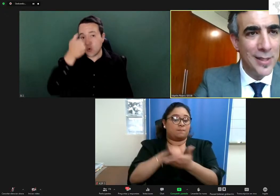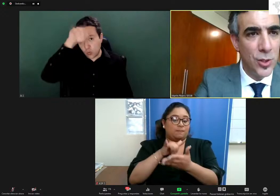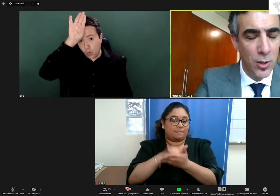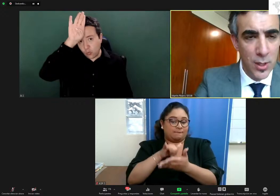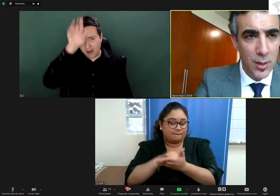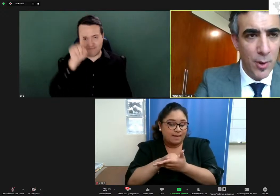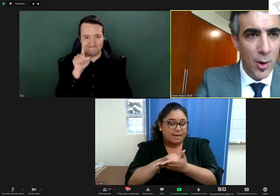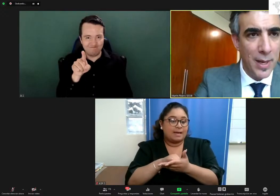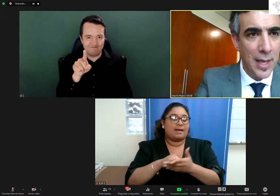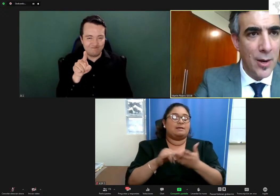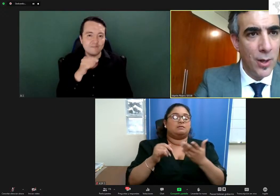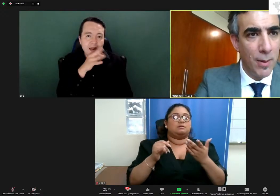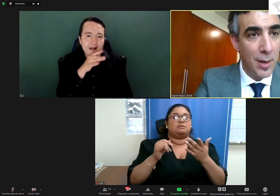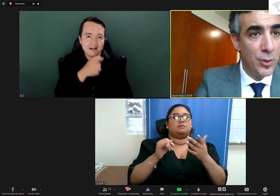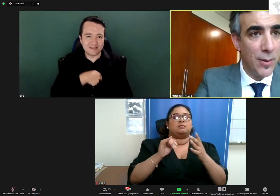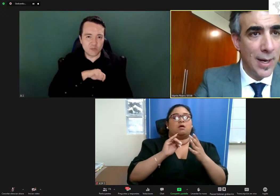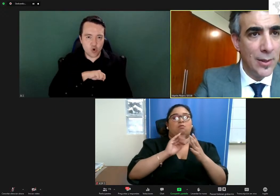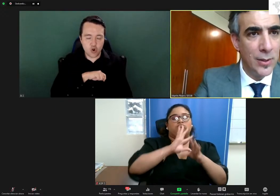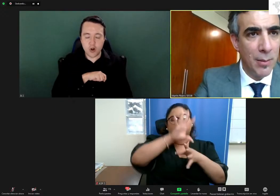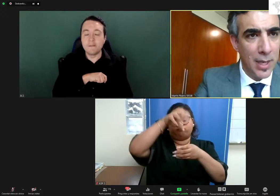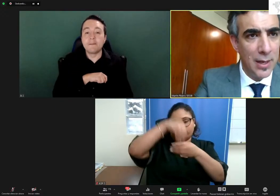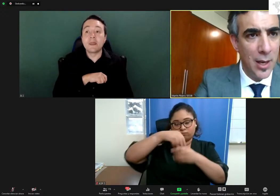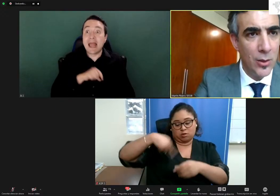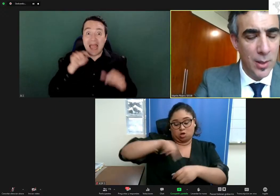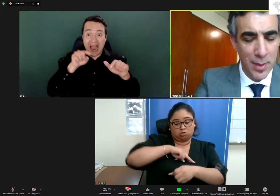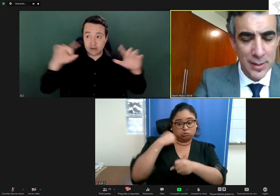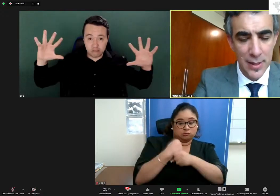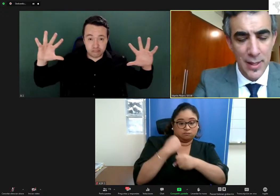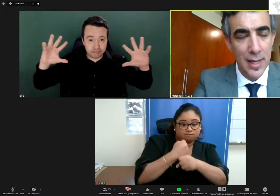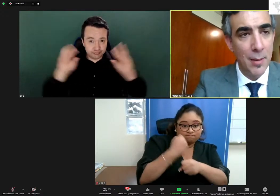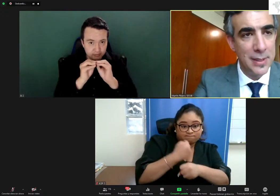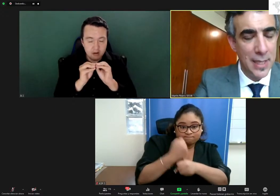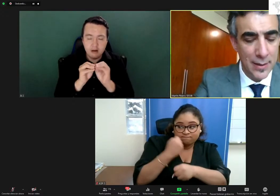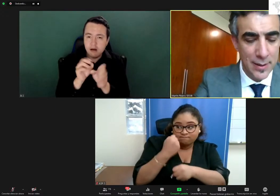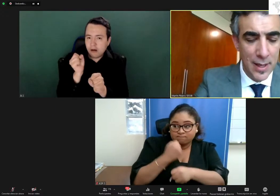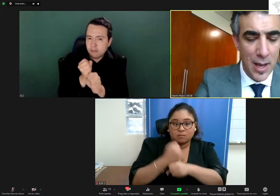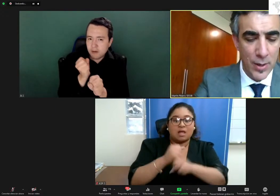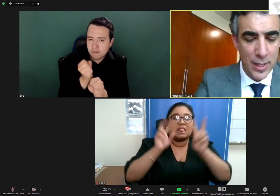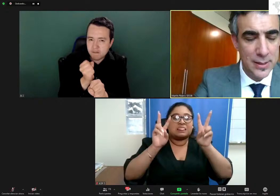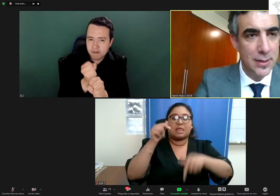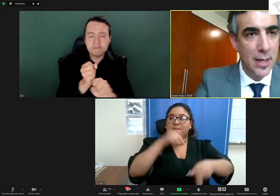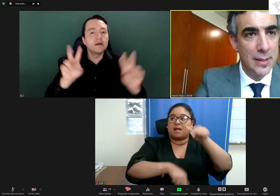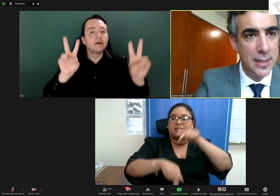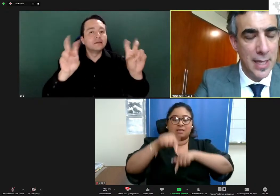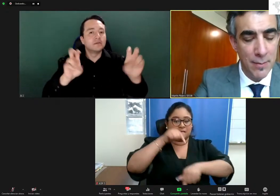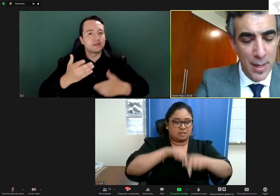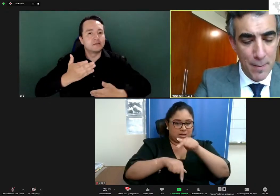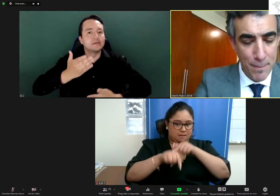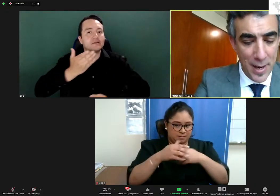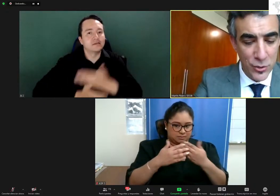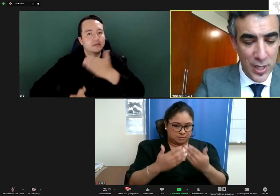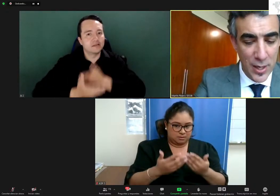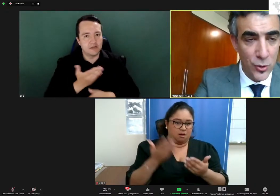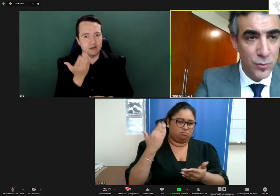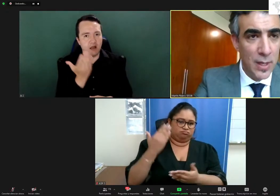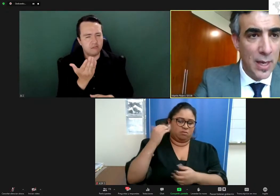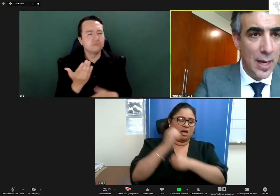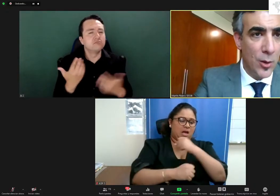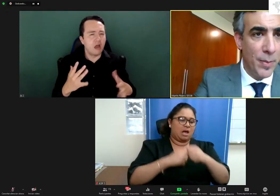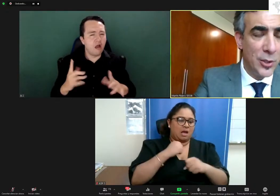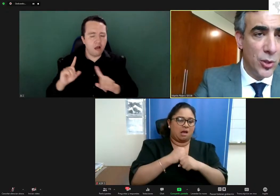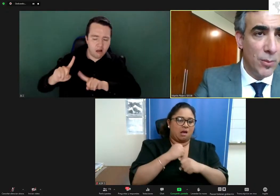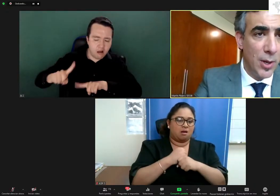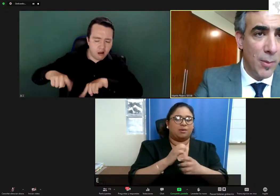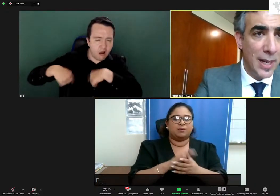cuba this is the space of the hyper-american space that we have been working on with disabilities for